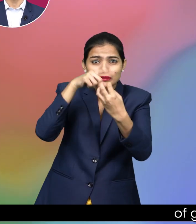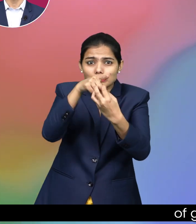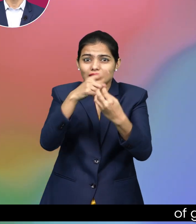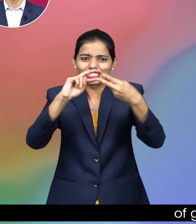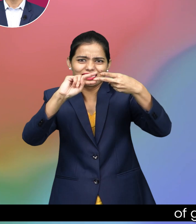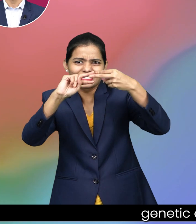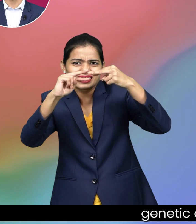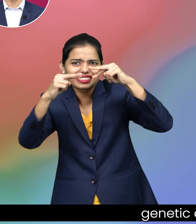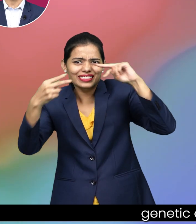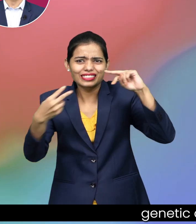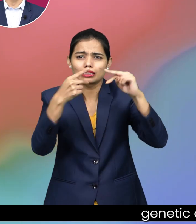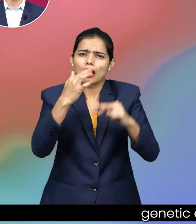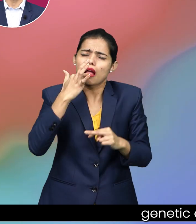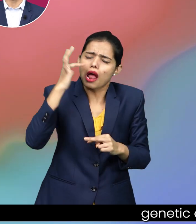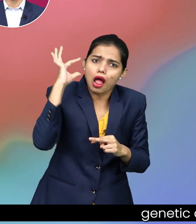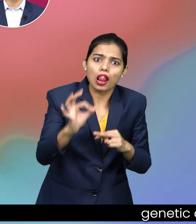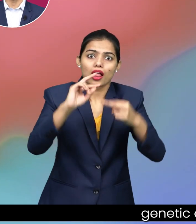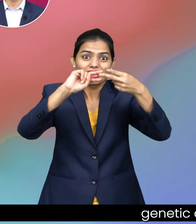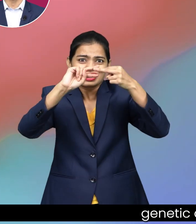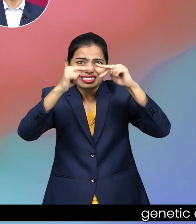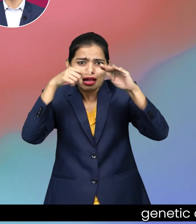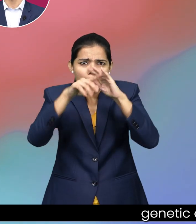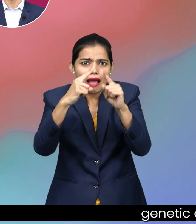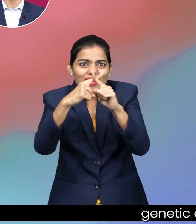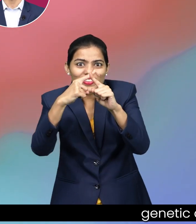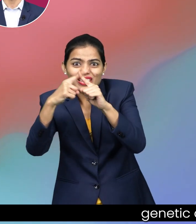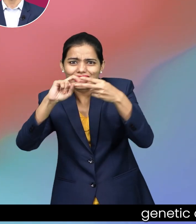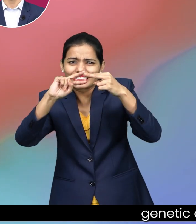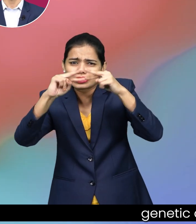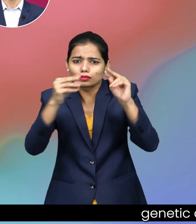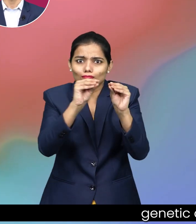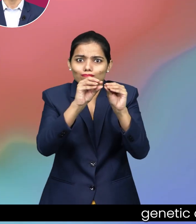ensuring genetic diversity in offspring.